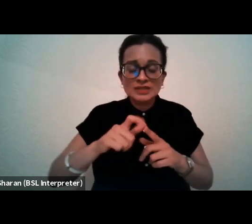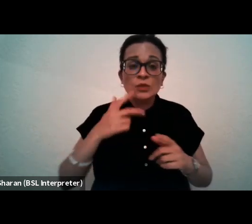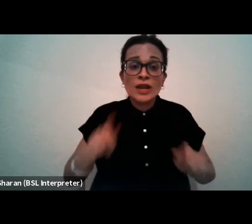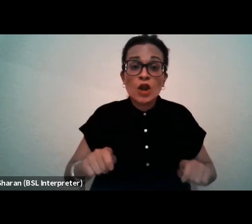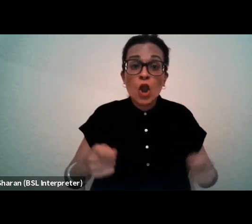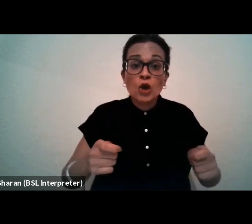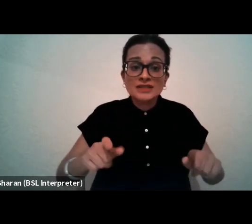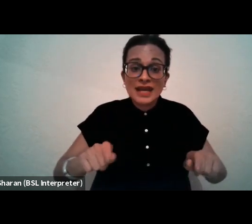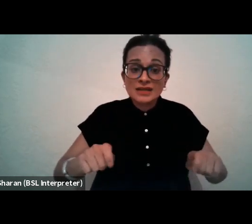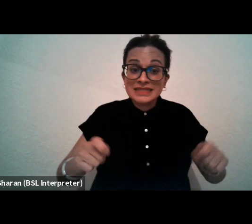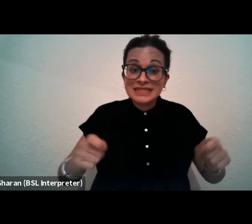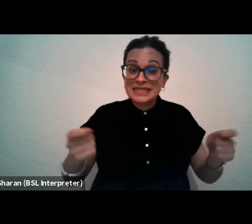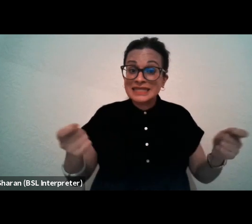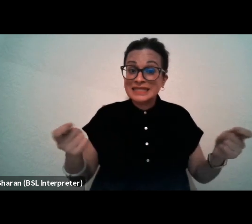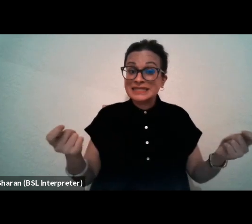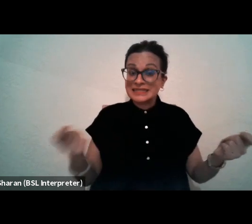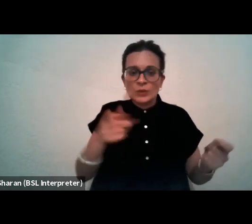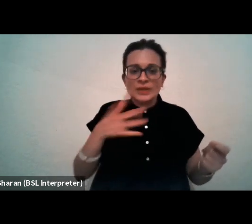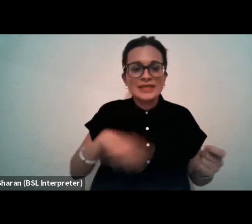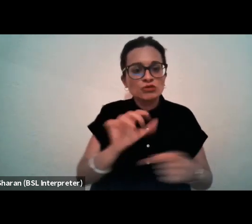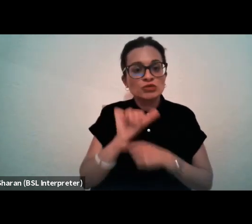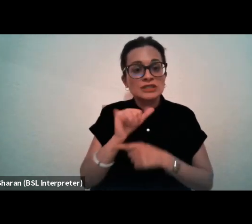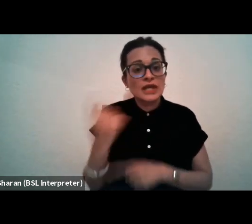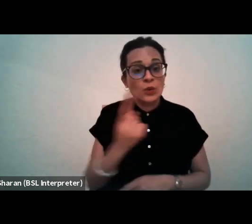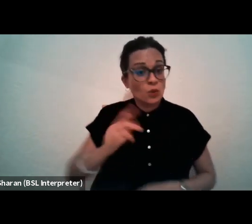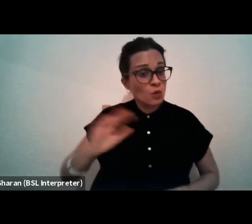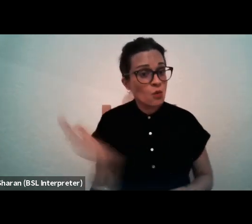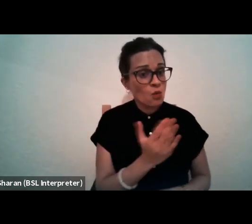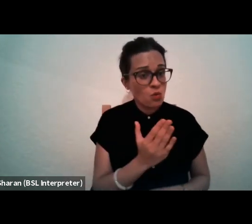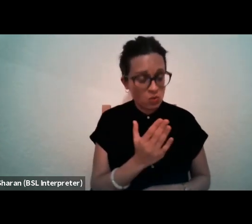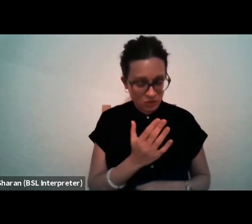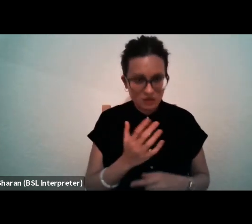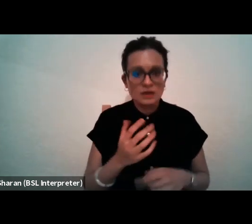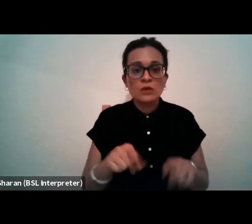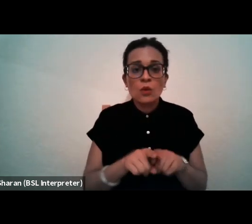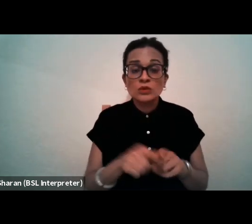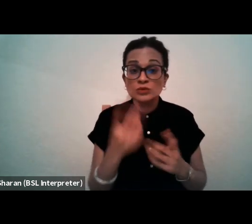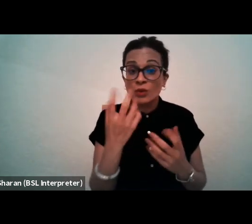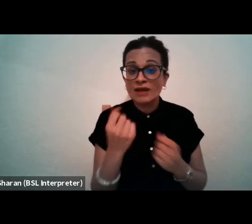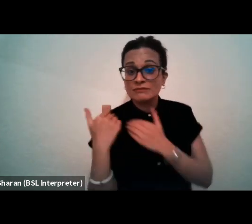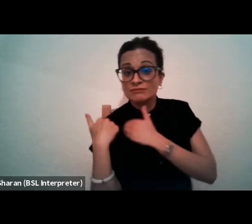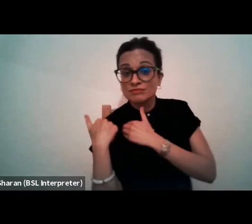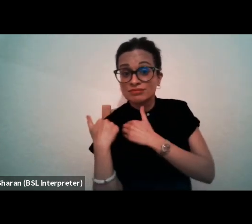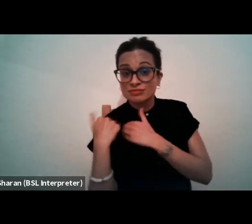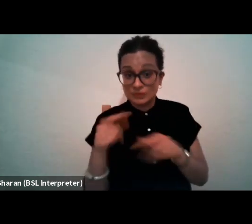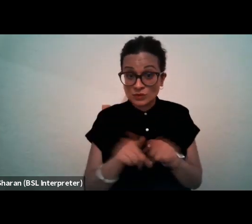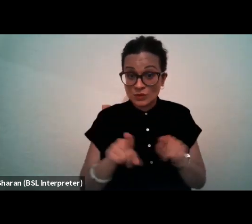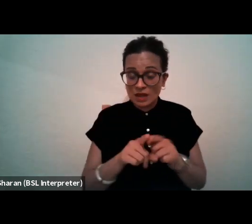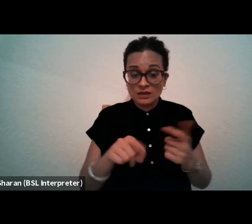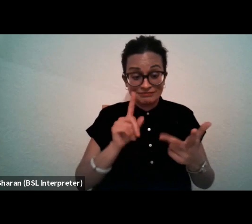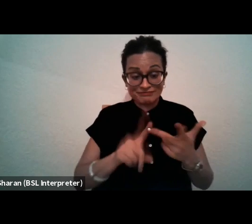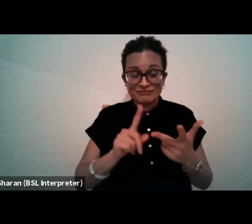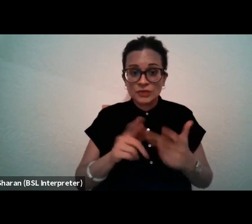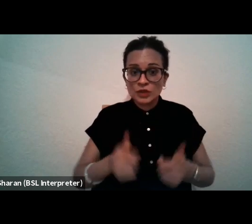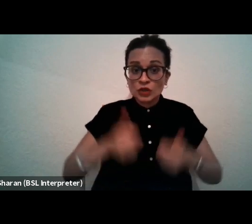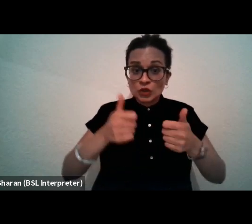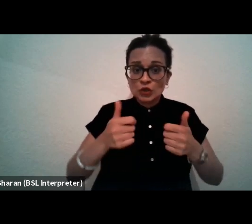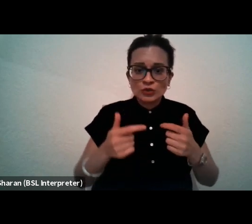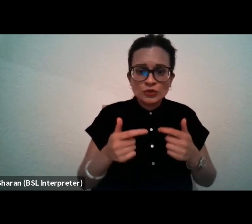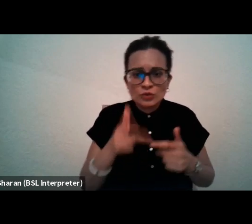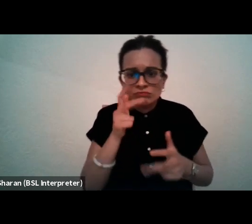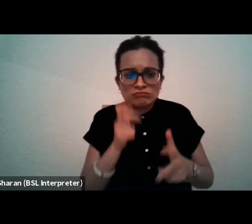because we have to protect all of the people within our communities and we have a duty to do that, really. And it's really good to hear that people